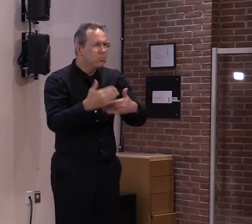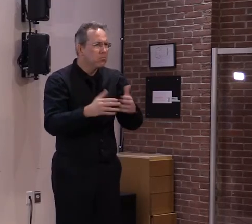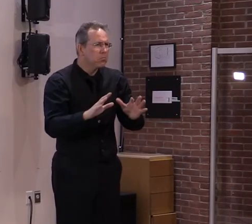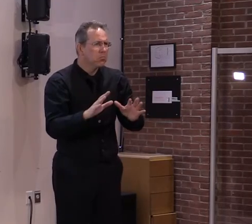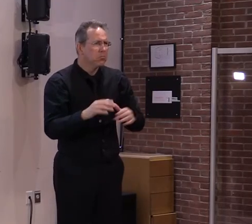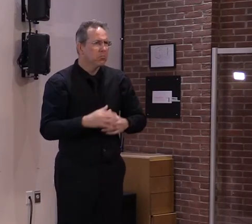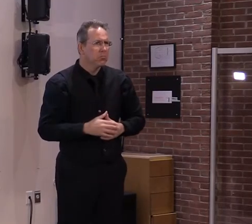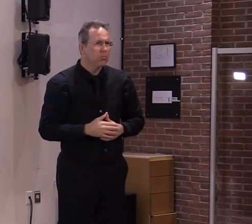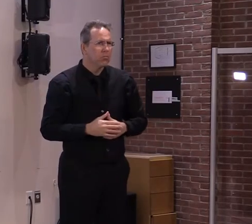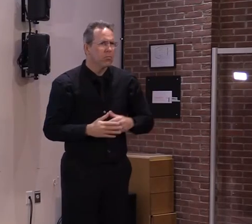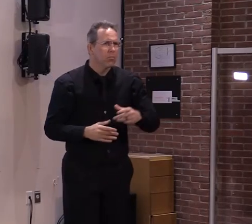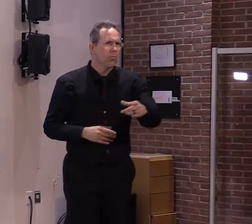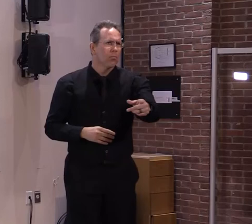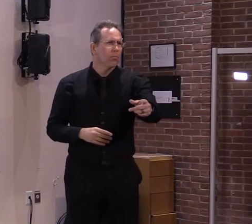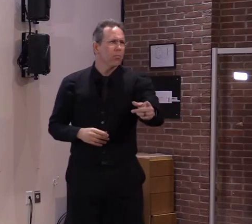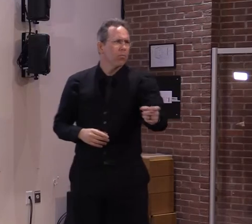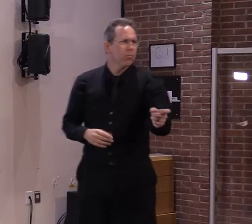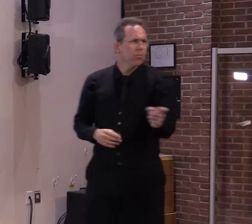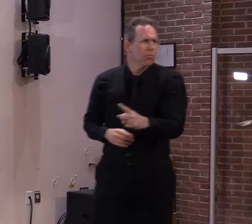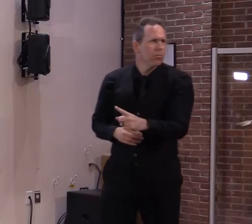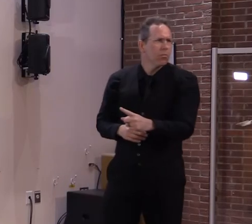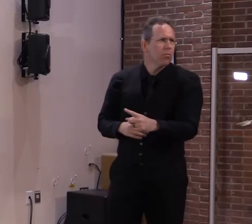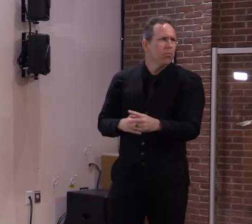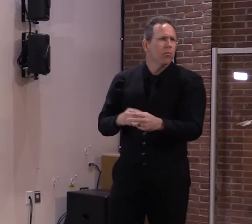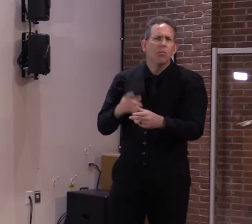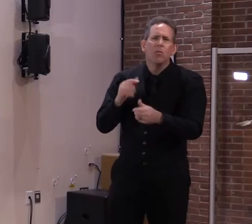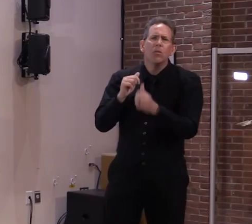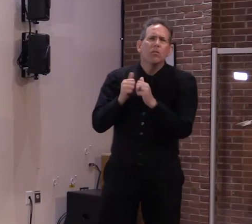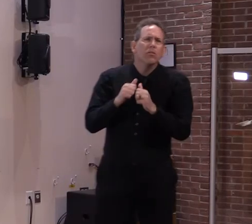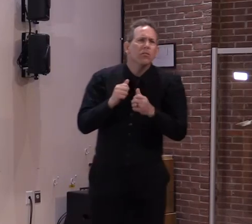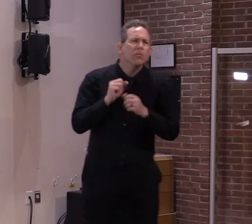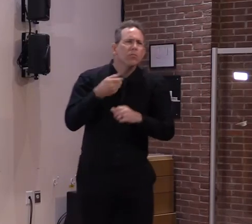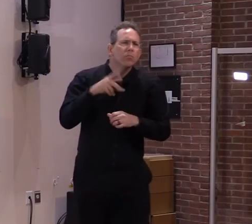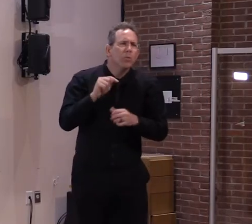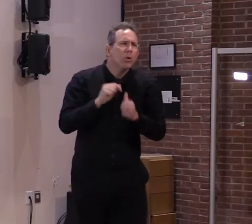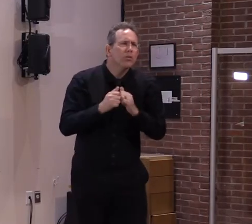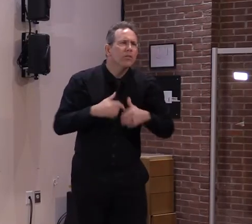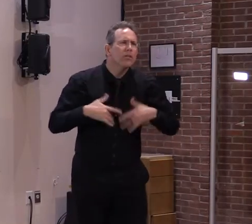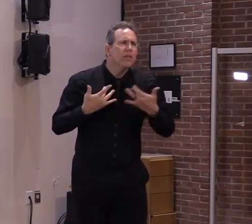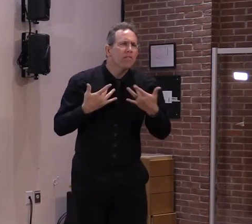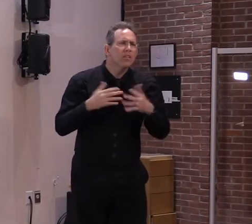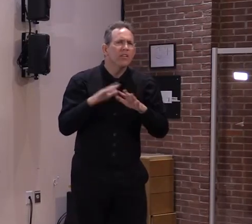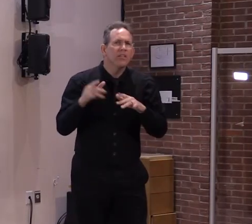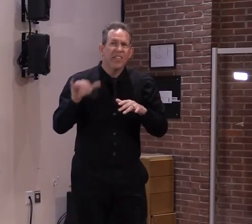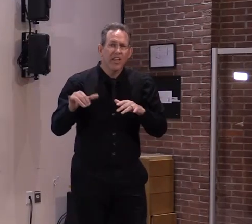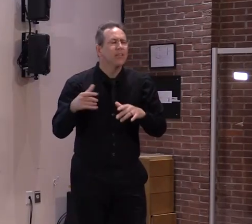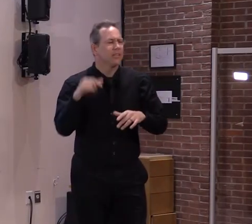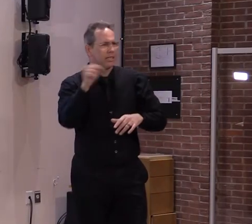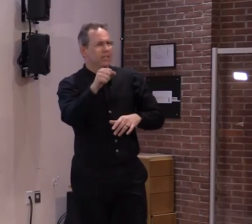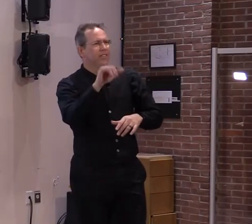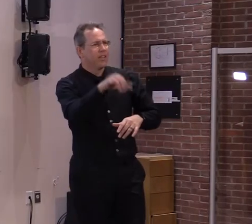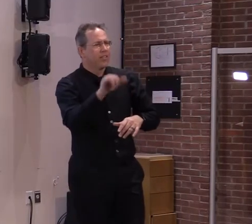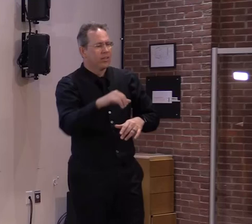events, if you're attending your kids' thing or something. Correct. Okay, that's it, thanks.